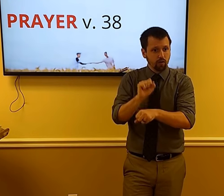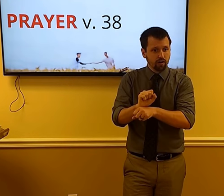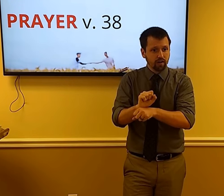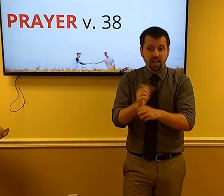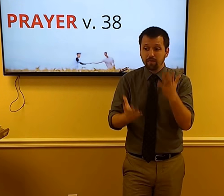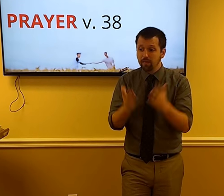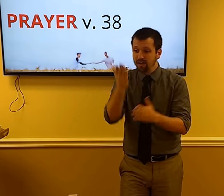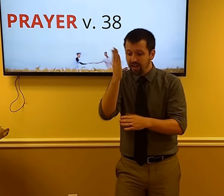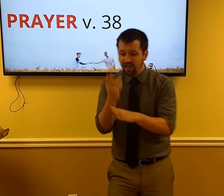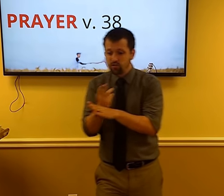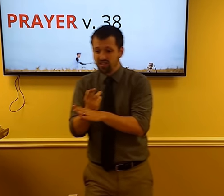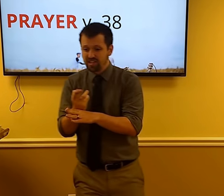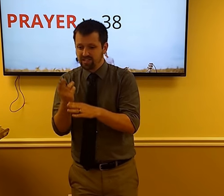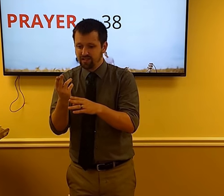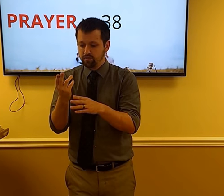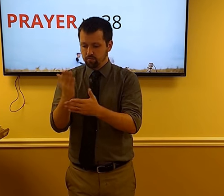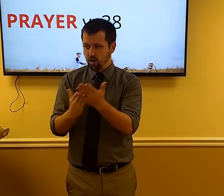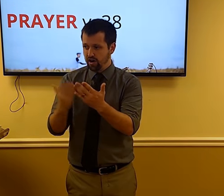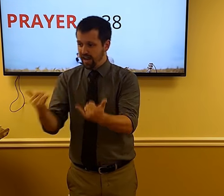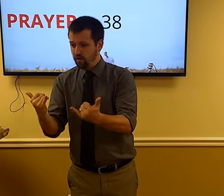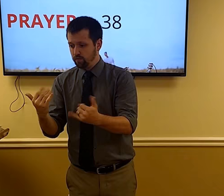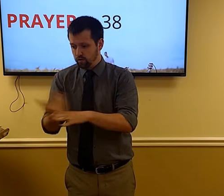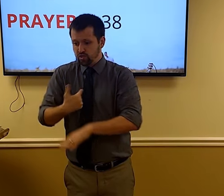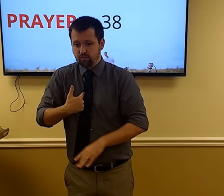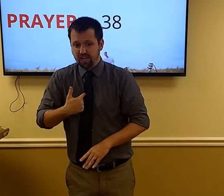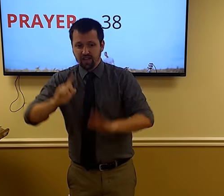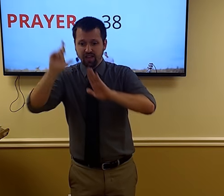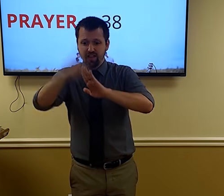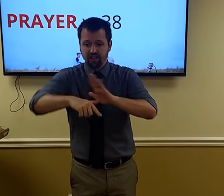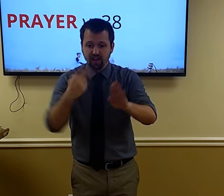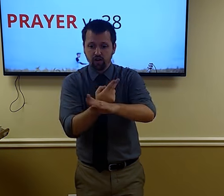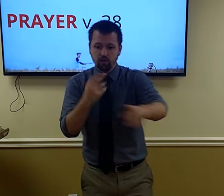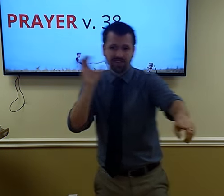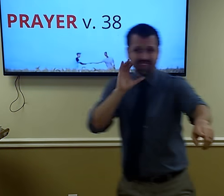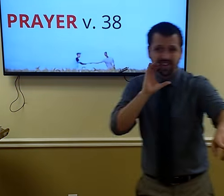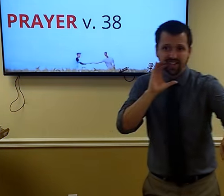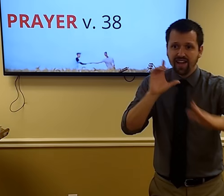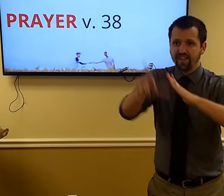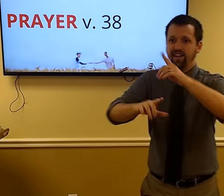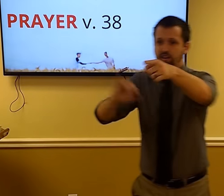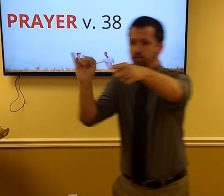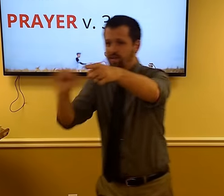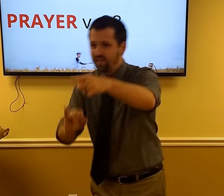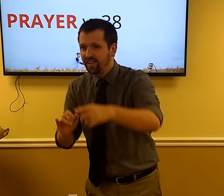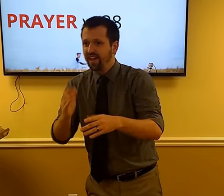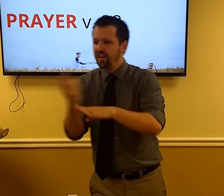work. Maybe God uses us part now, uses me, then later uses Cindy, and then later uses Izzy, and He